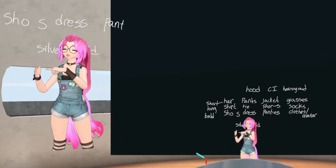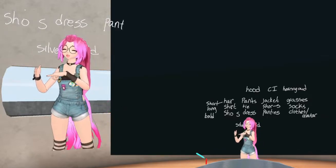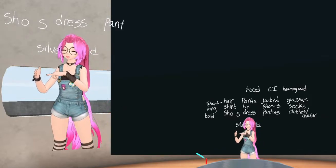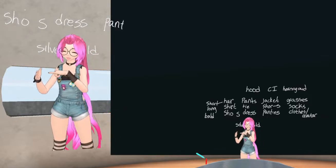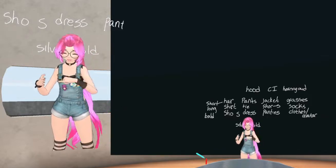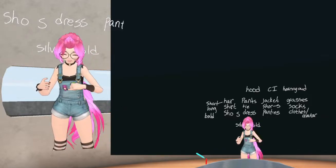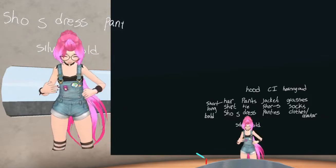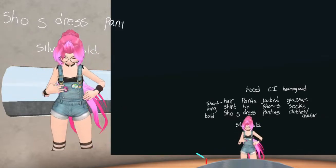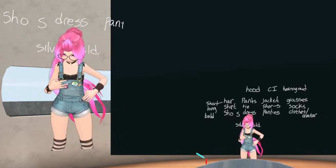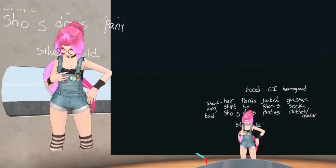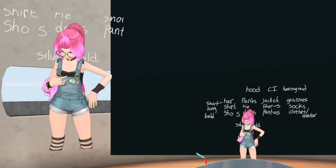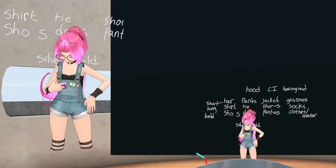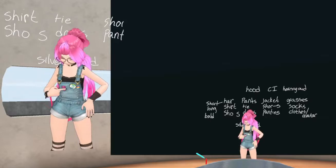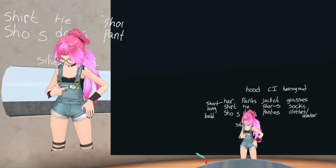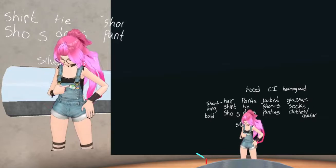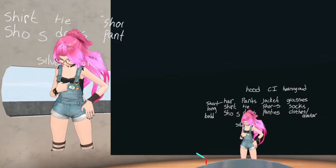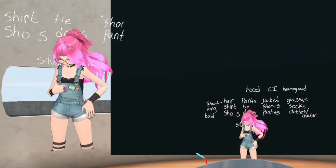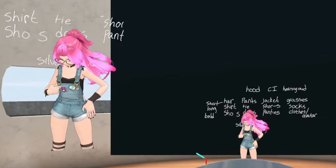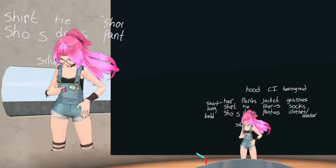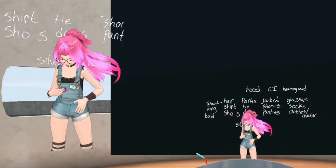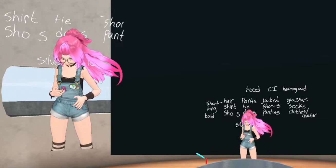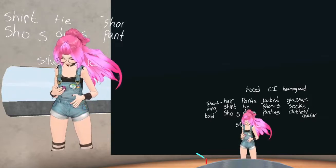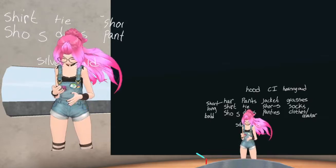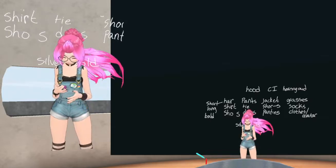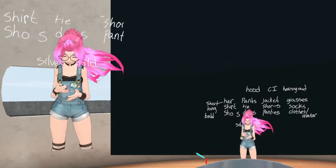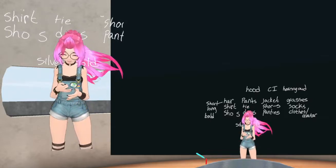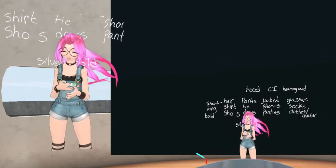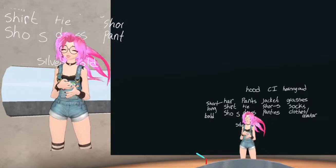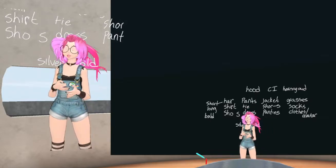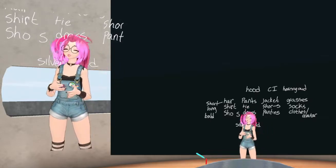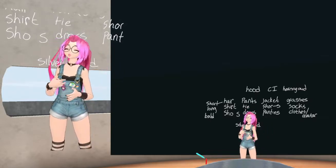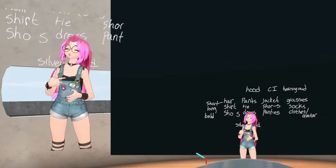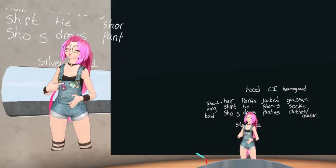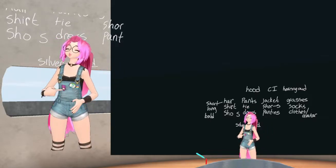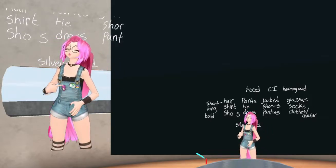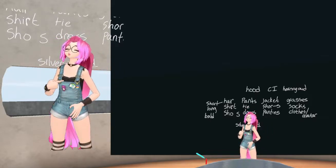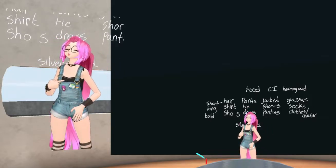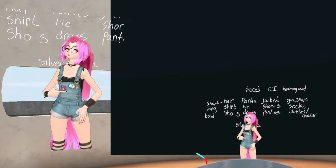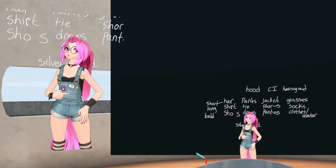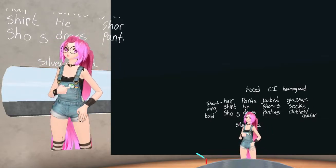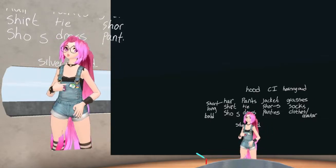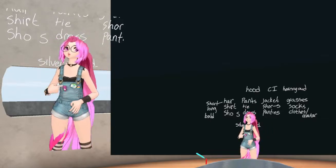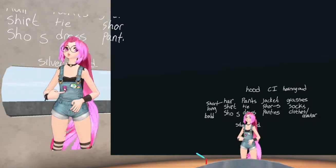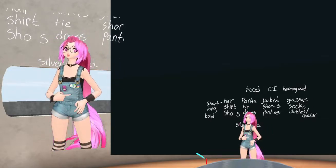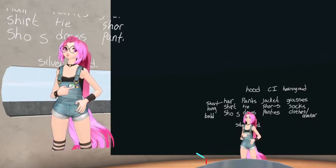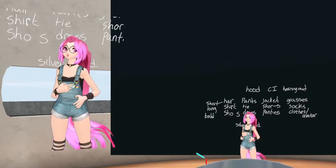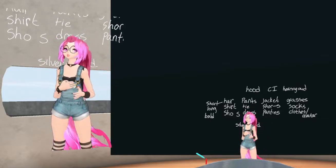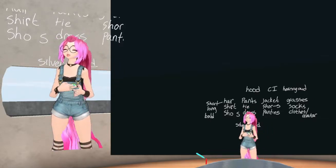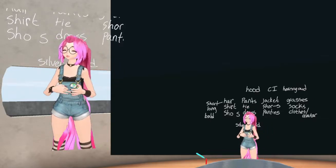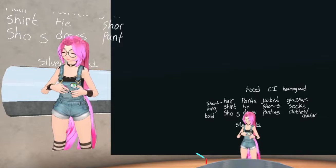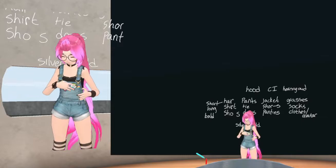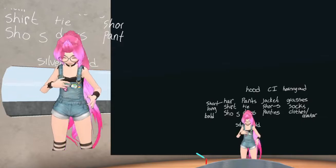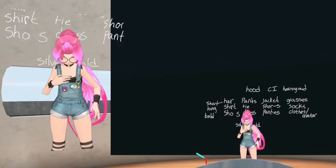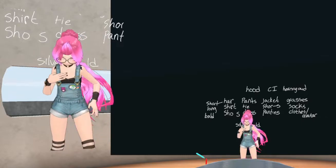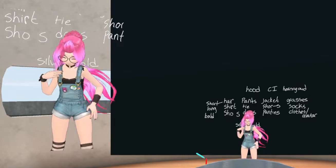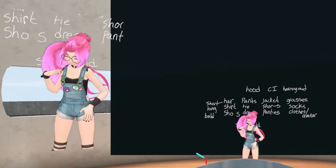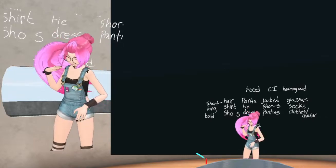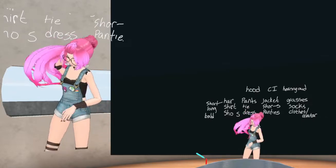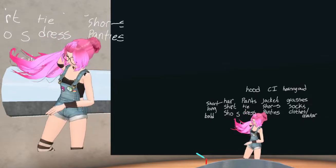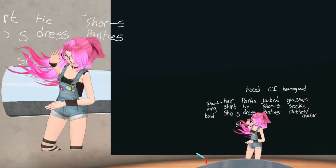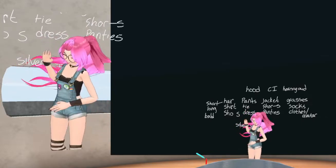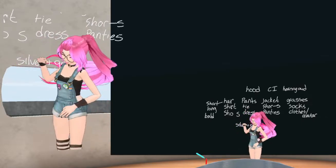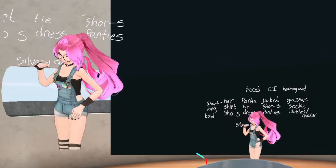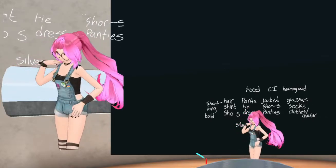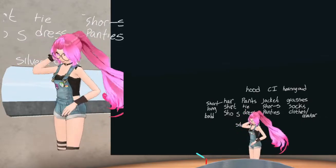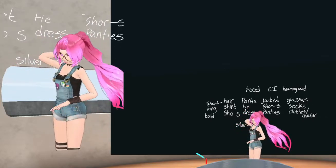a drawing on something. So if I said like they had a design on their shirt, it's like they have a drawing on their shirt. So I say draw. Yeah. I'm